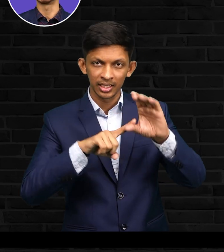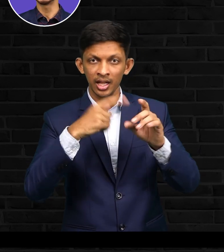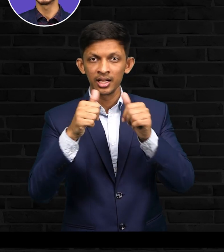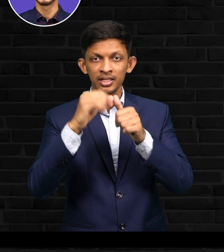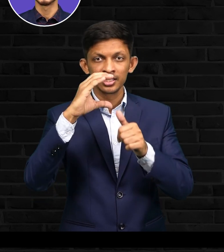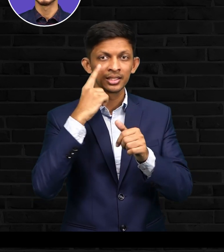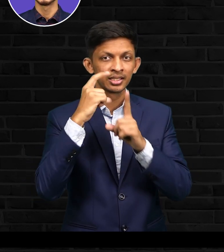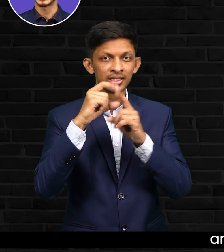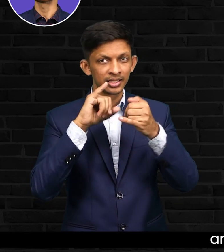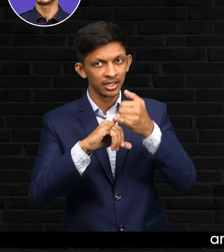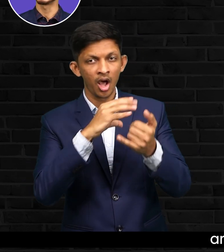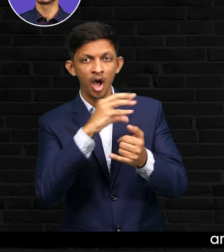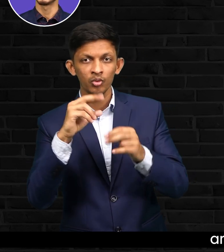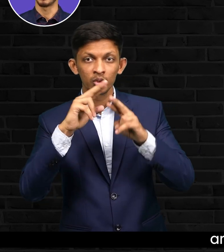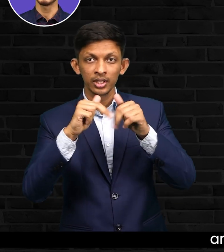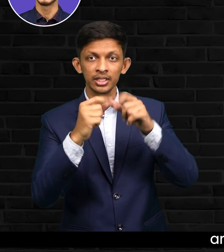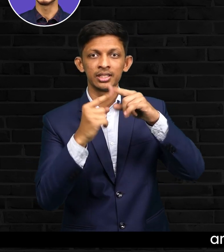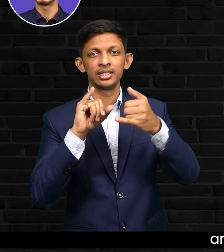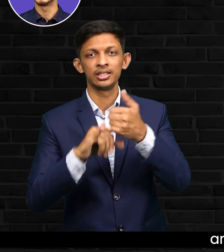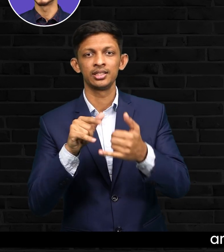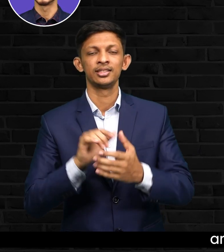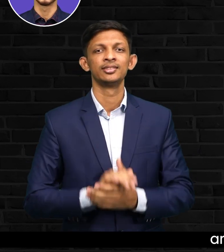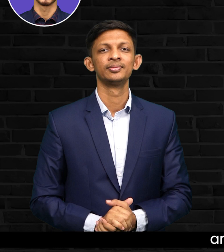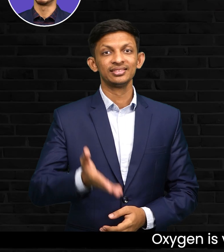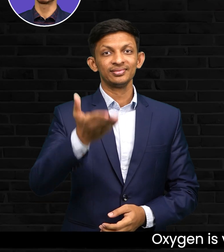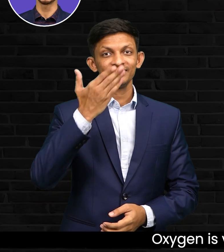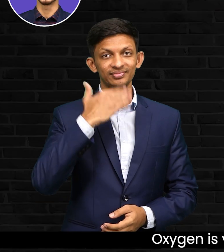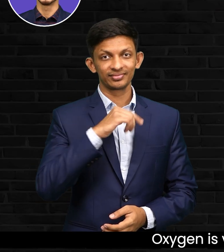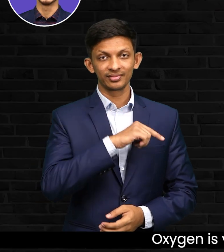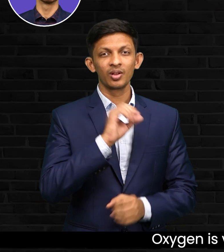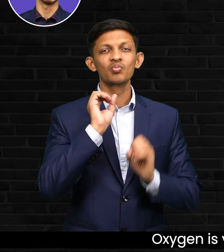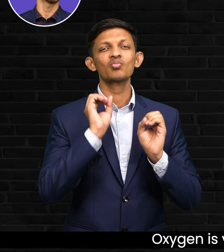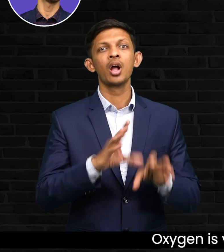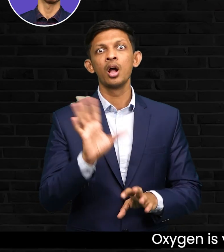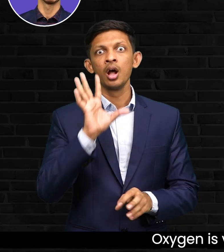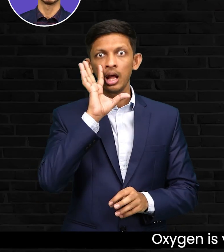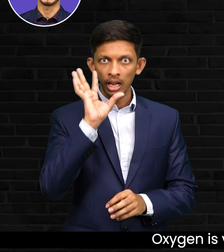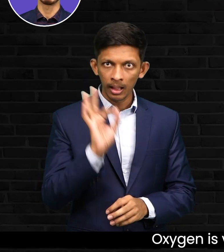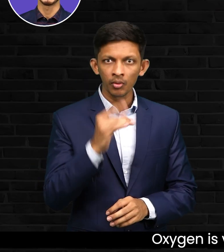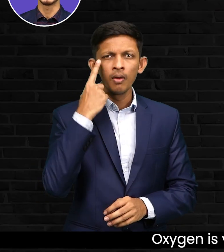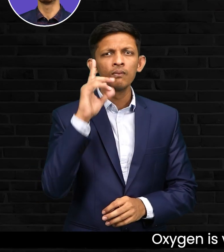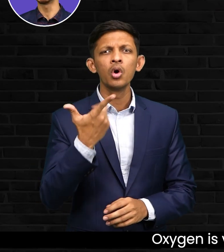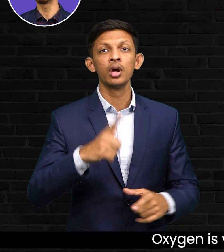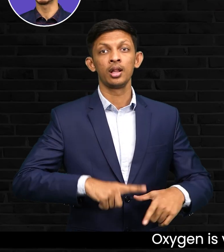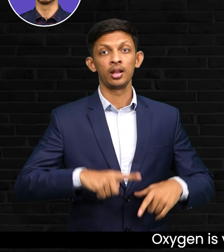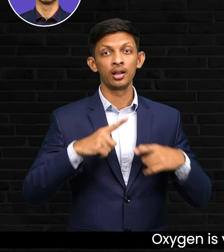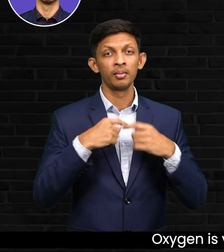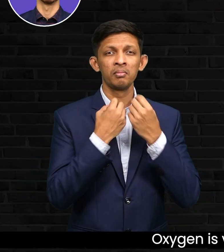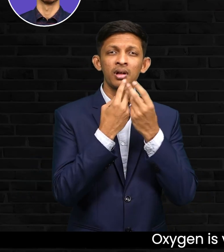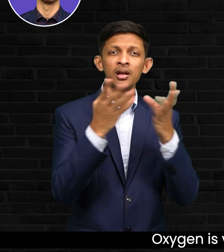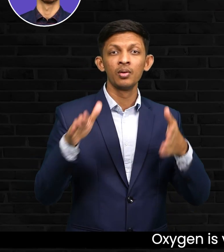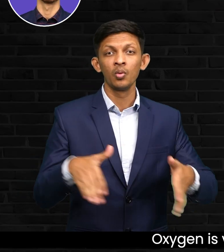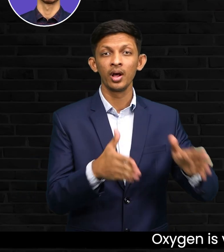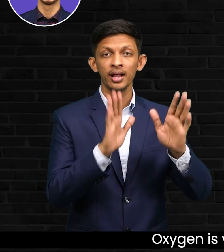nucleic acids, and fats or lipids. Oxygen is vital for life in many ways.